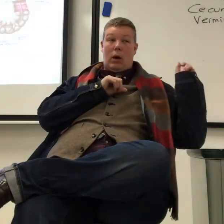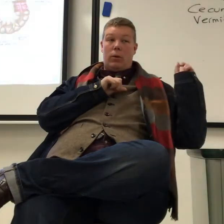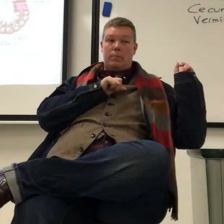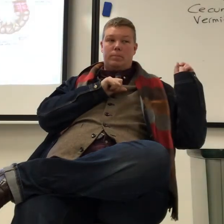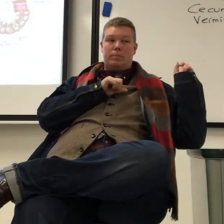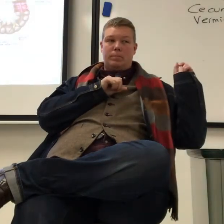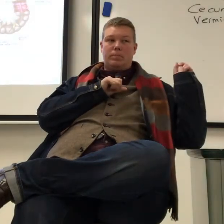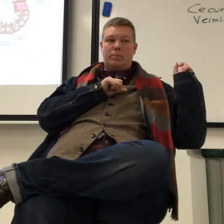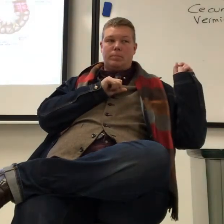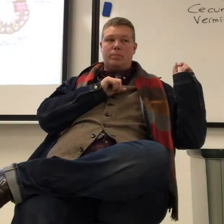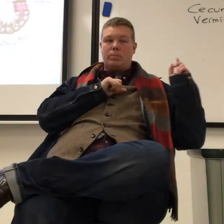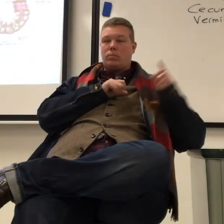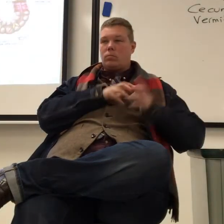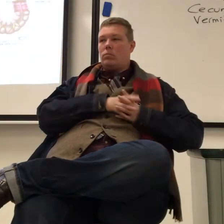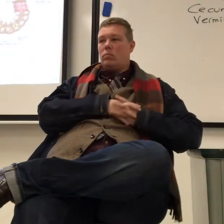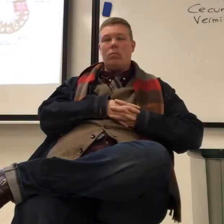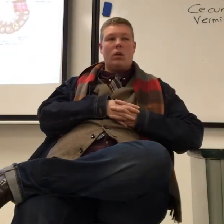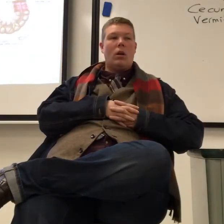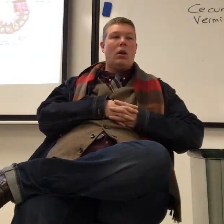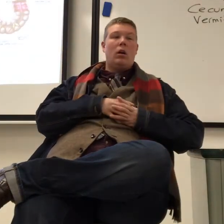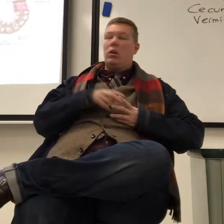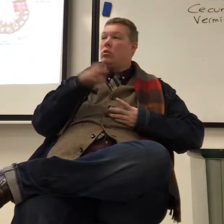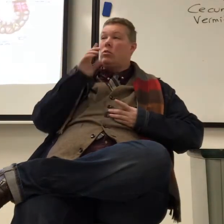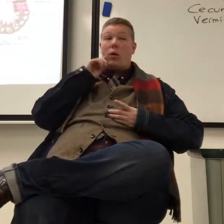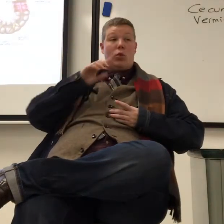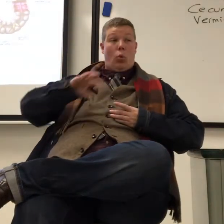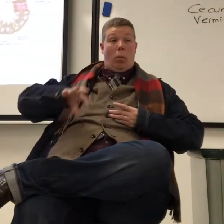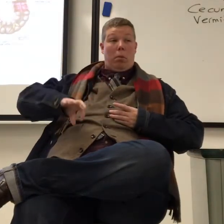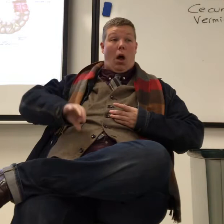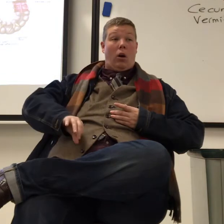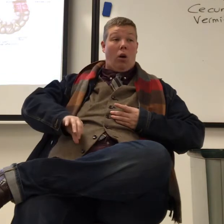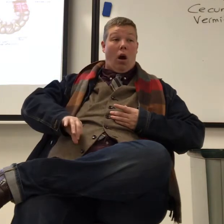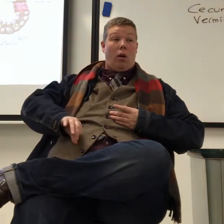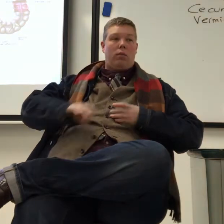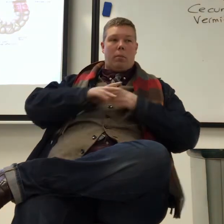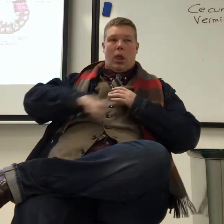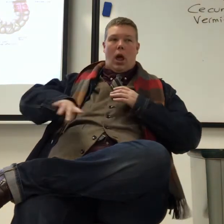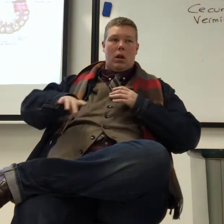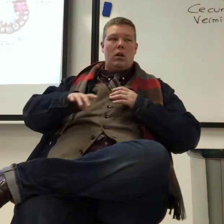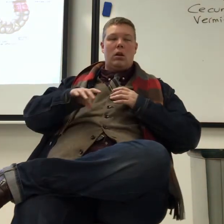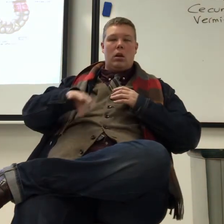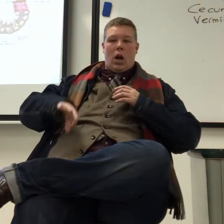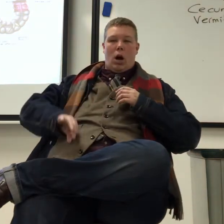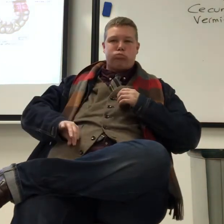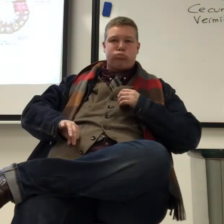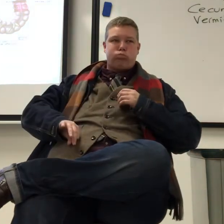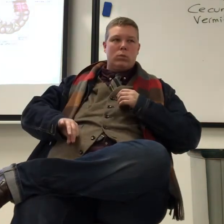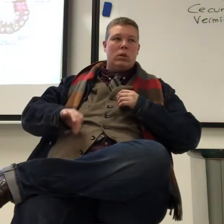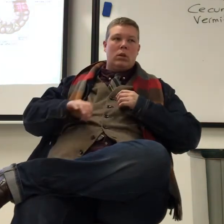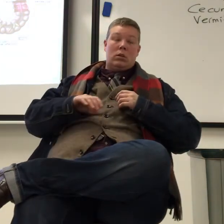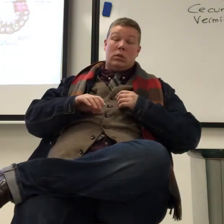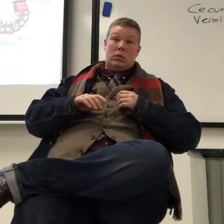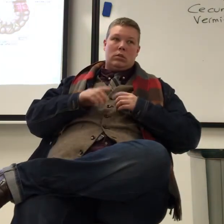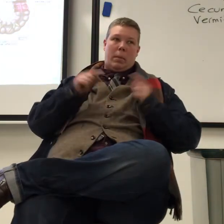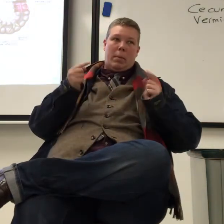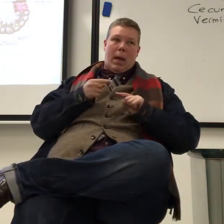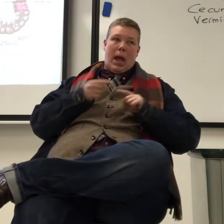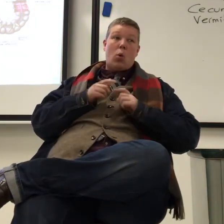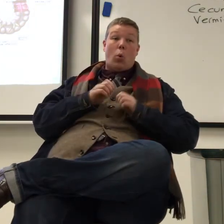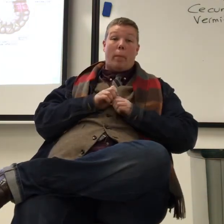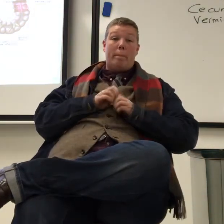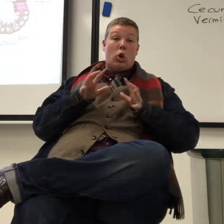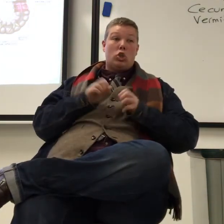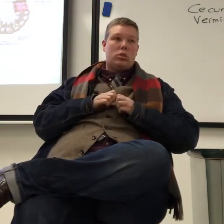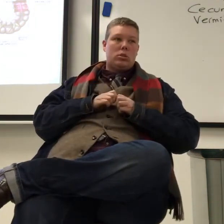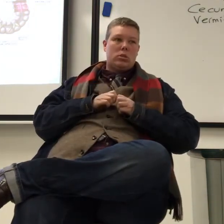the blood flow. That will cause pain, and well, if it kind of like bursts, that'll cause a